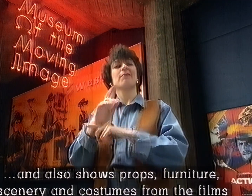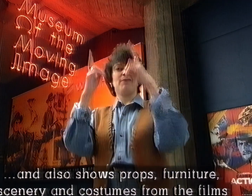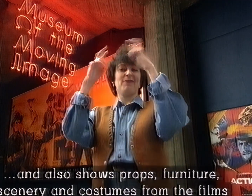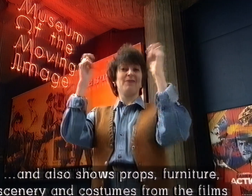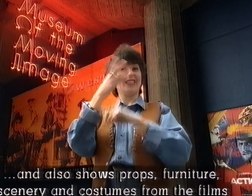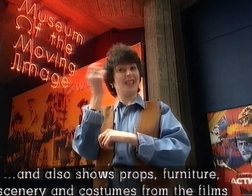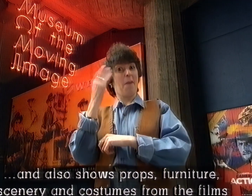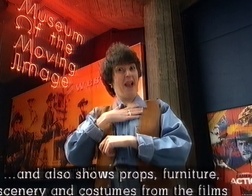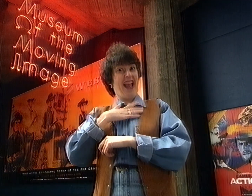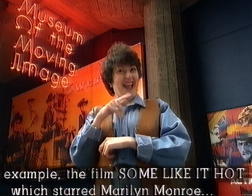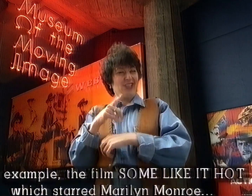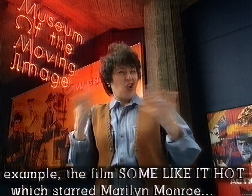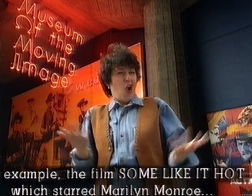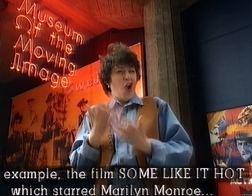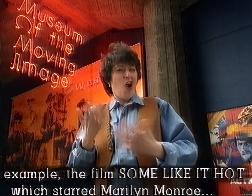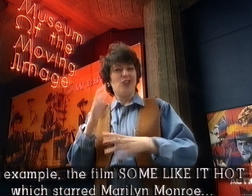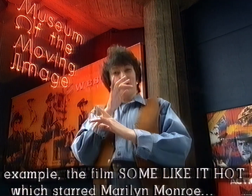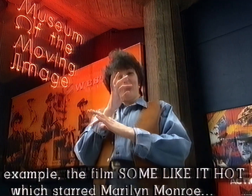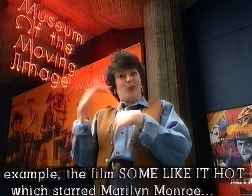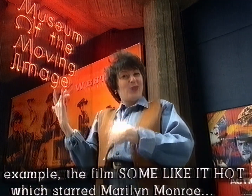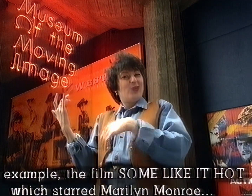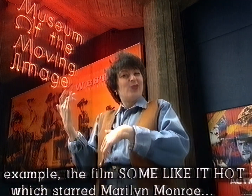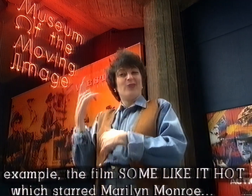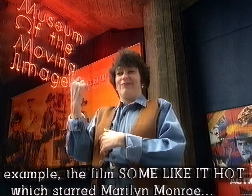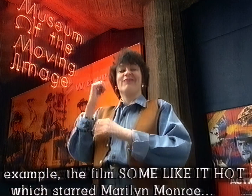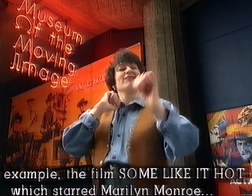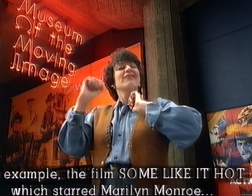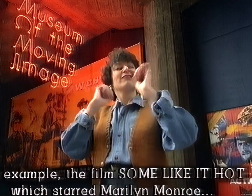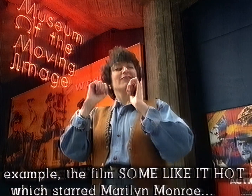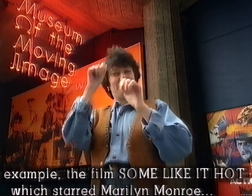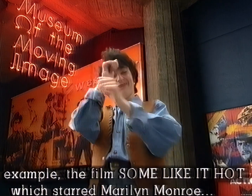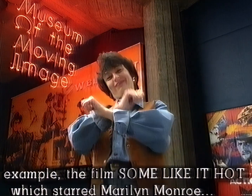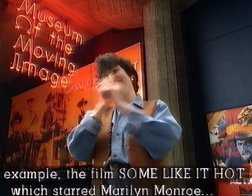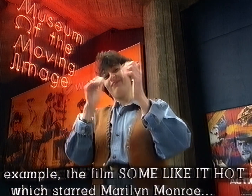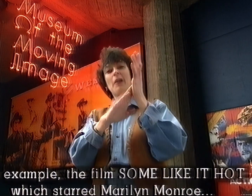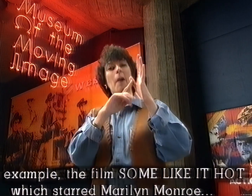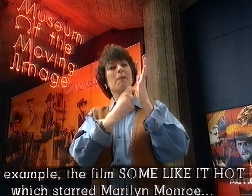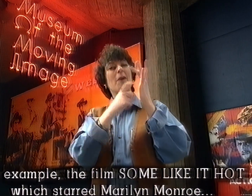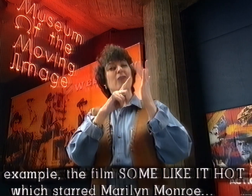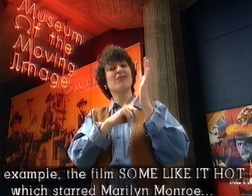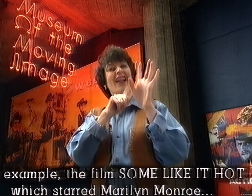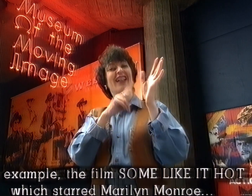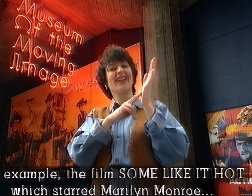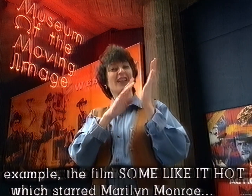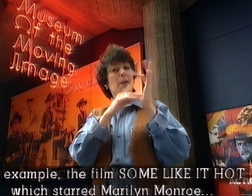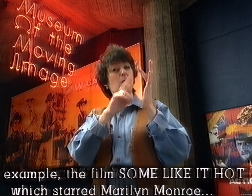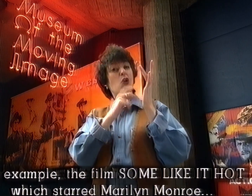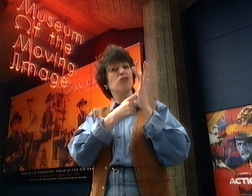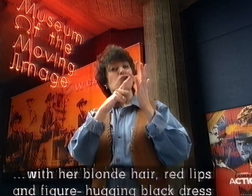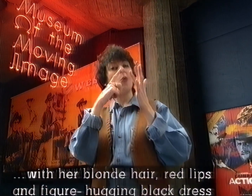themselves. For example, the film Some Like It Hot, which starred the well-known actress Marilyn Monroe with her